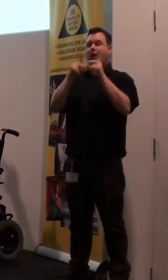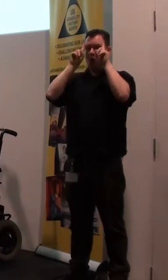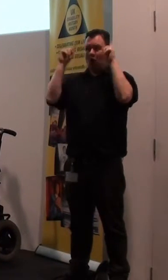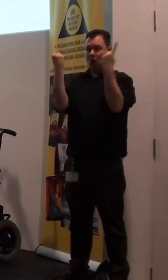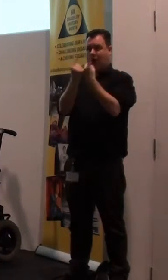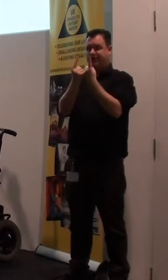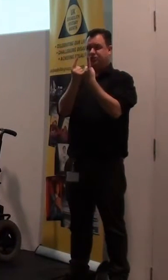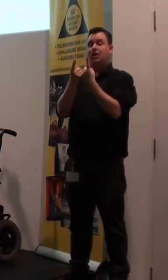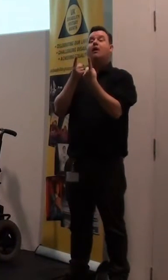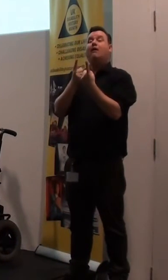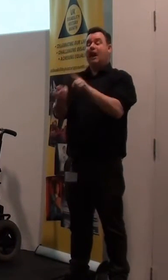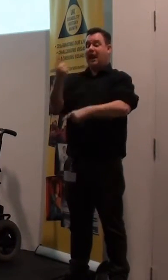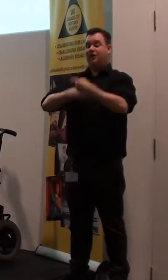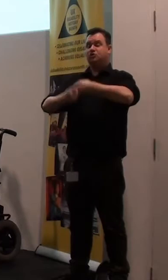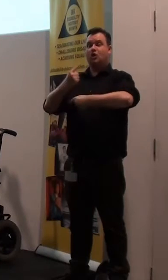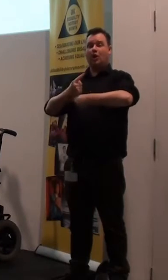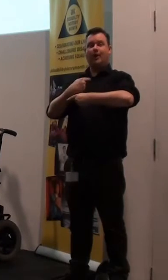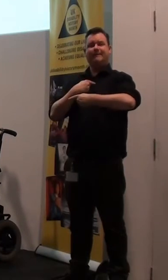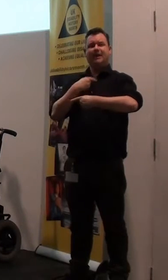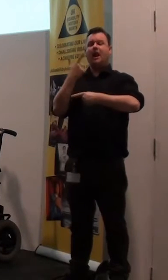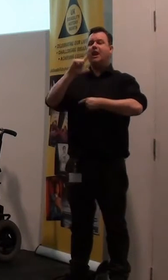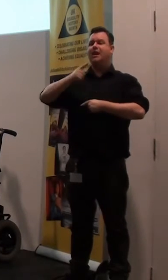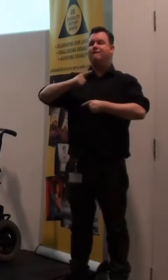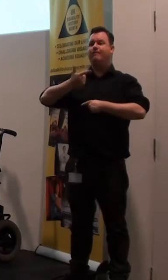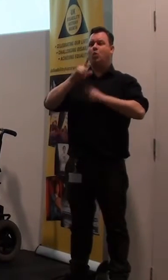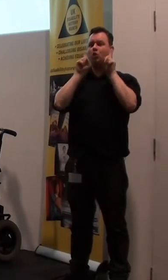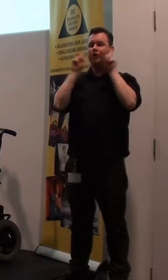organising Liverpool College last year, Liverpool University last year,